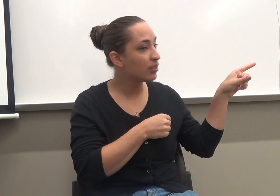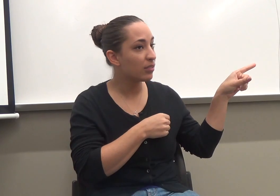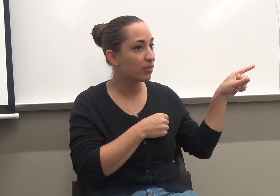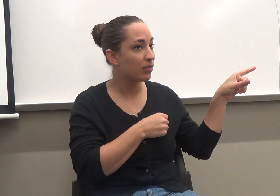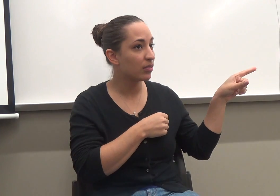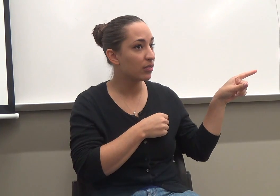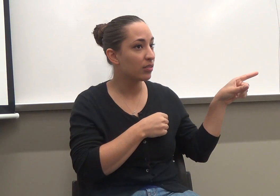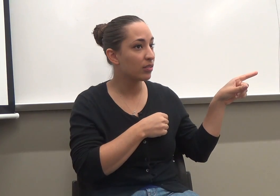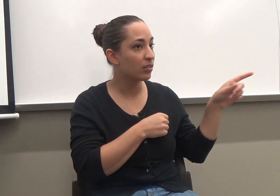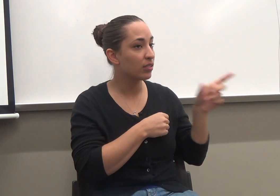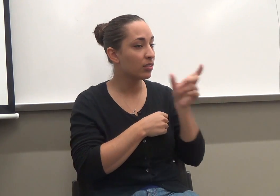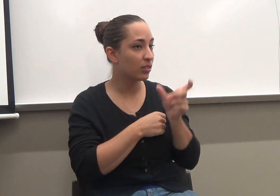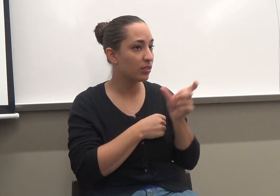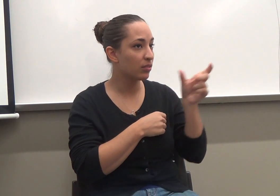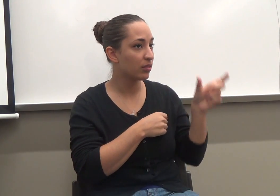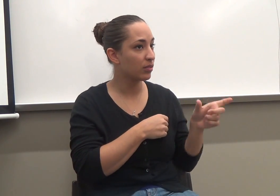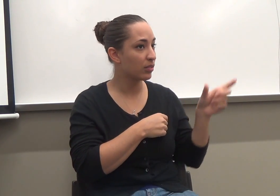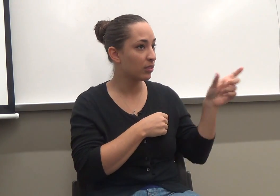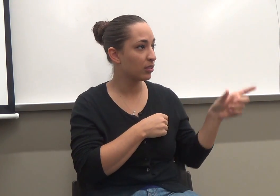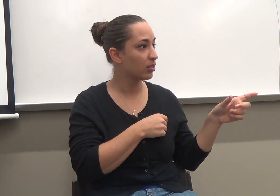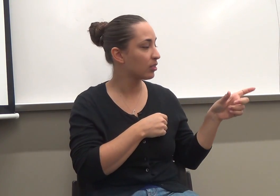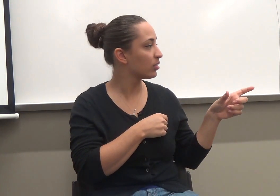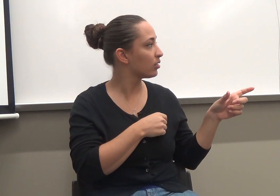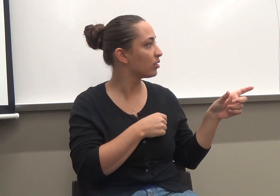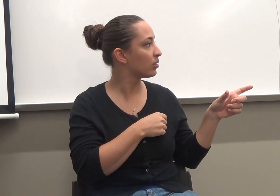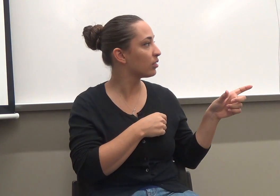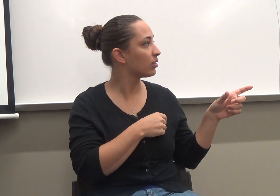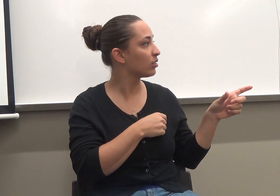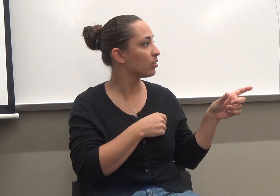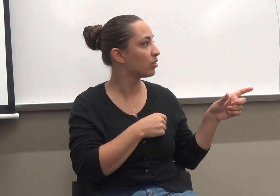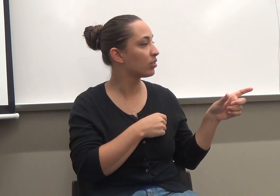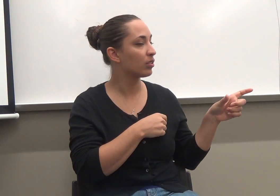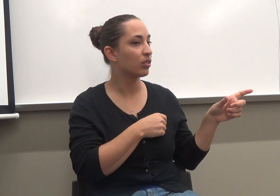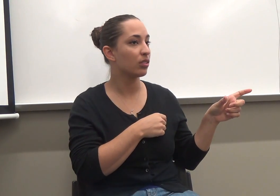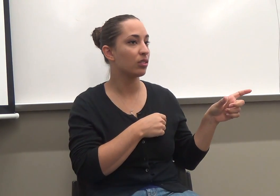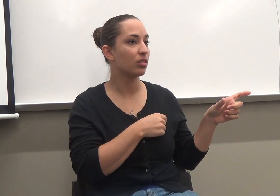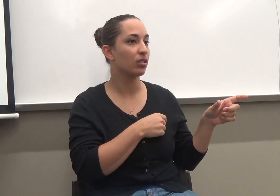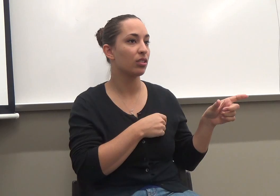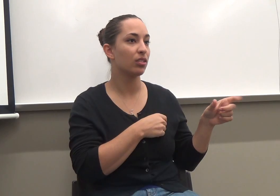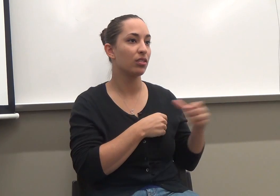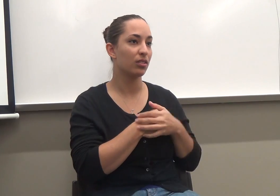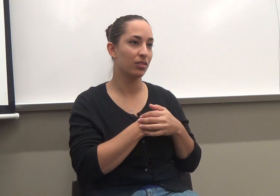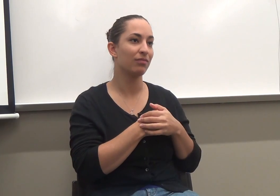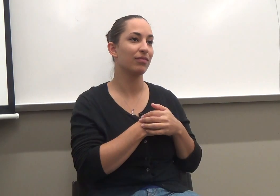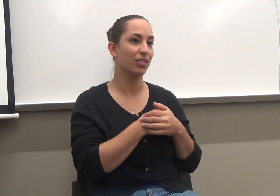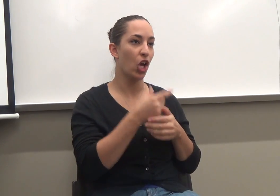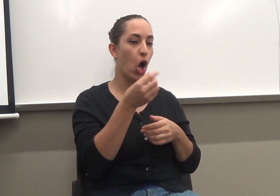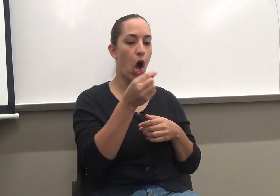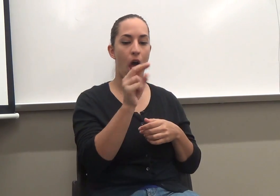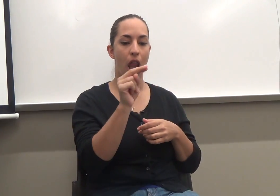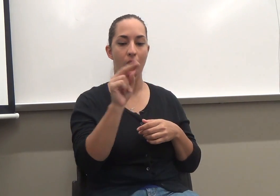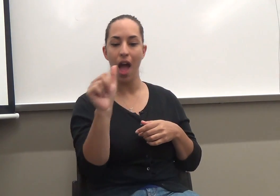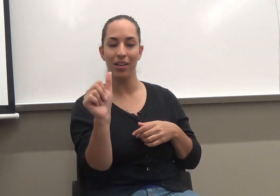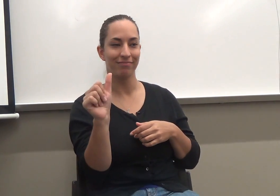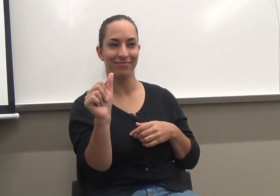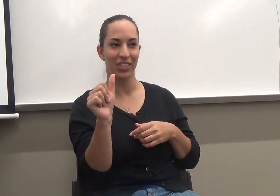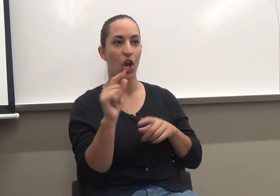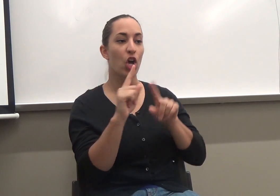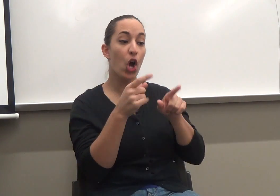She believes nothing is ever going to go wrong. That's what that translates to.